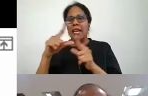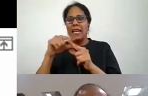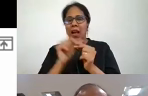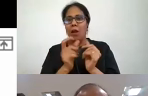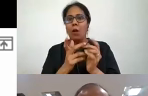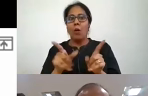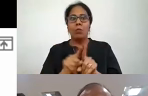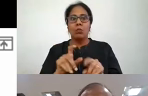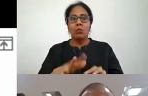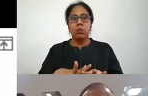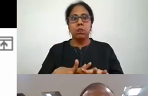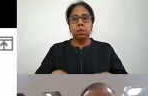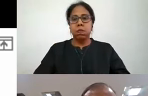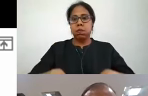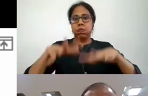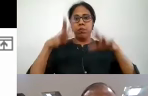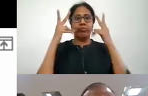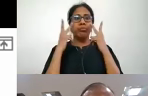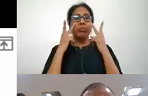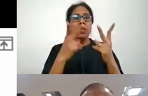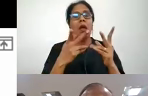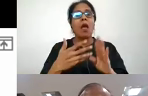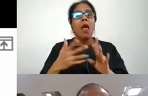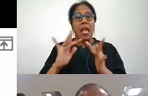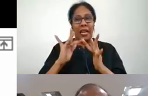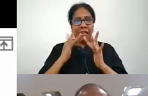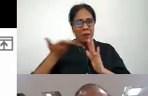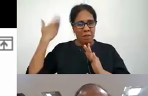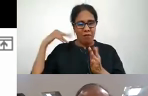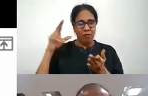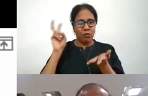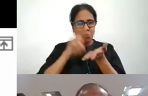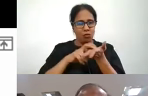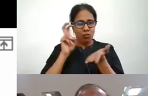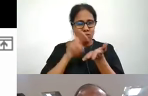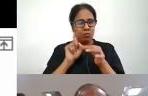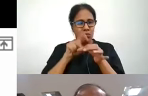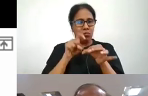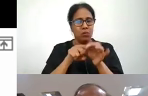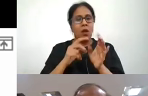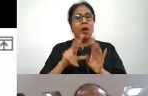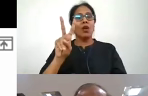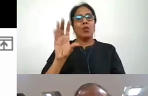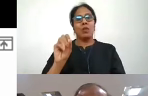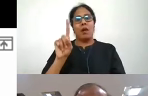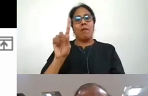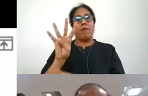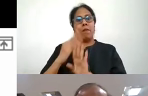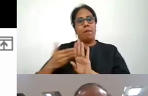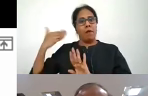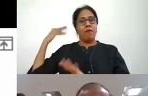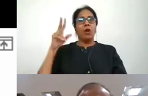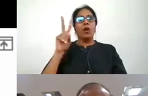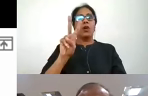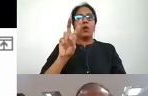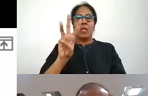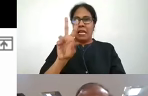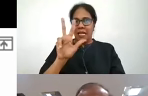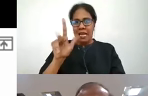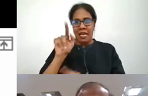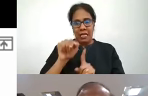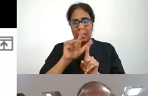internet subscribers from 238 million in 2014, it has grown to 76 million in